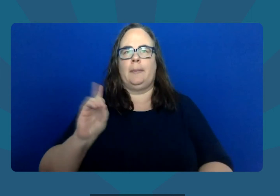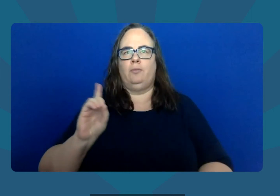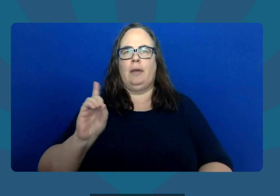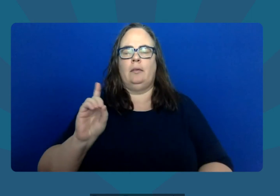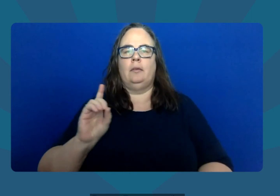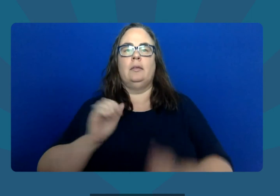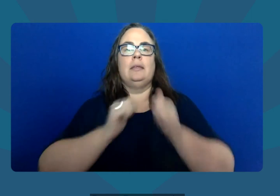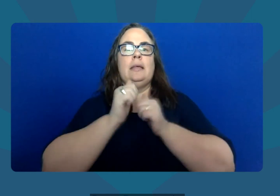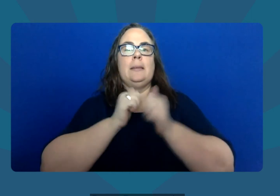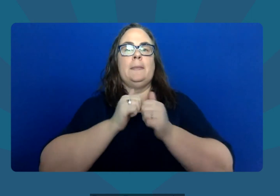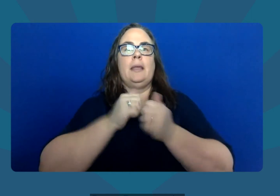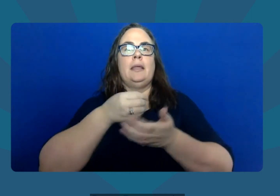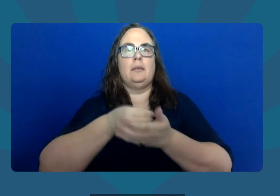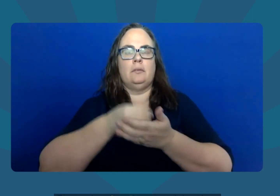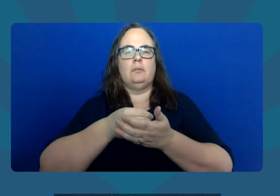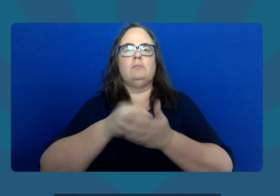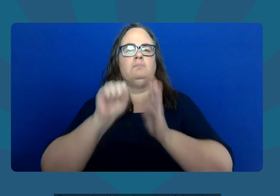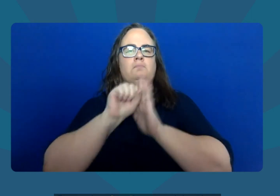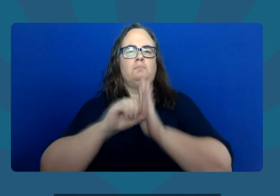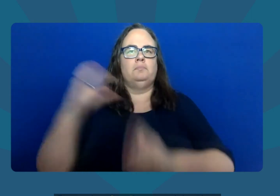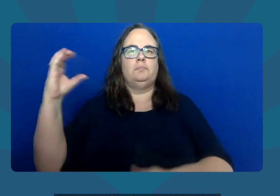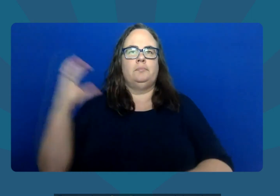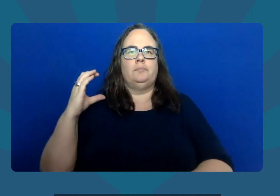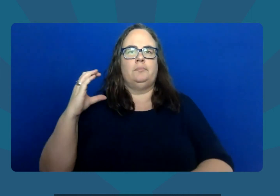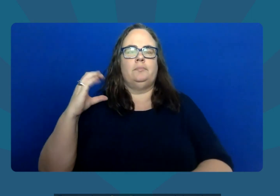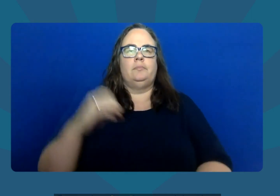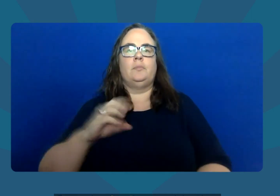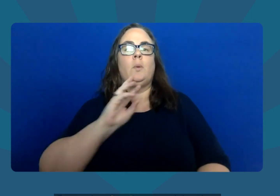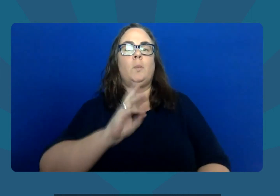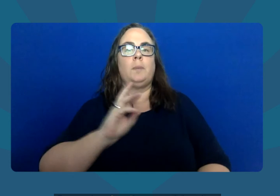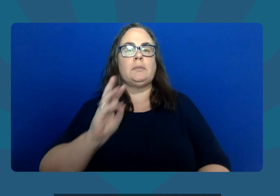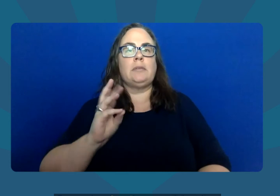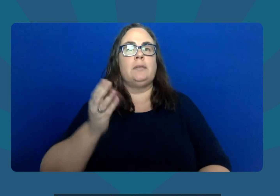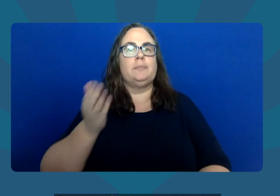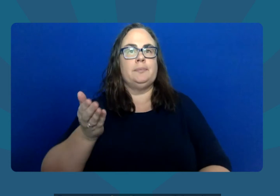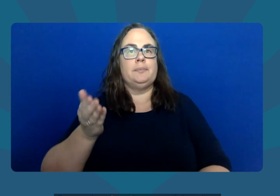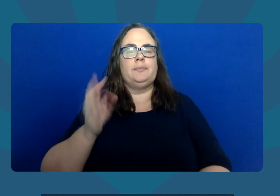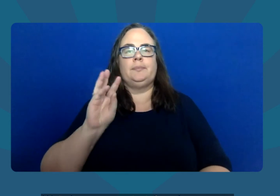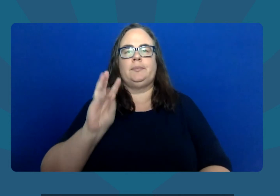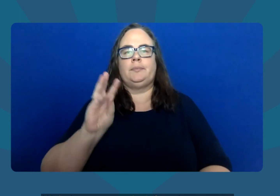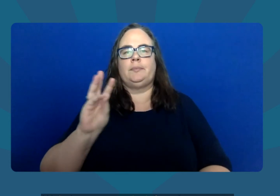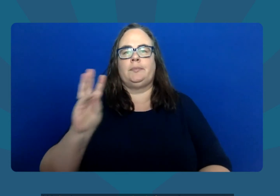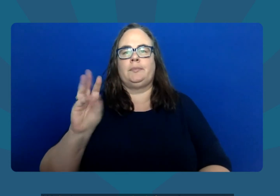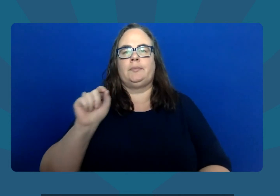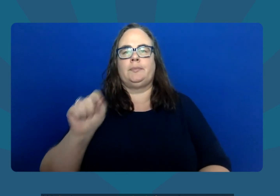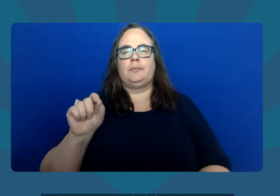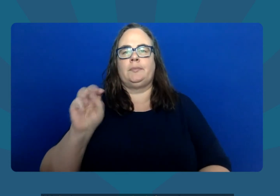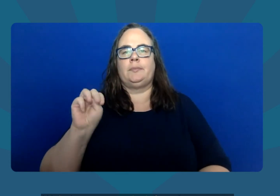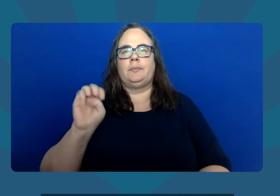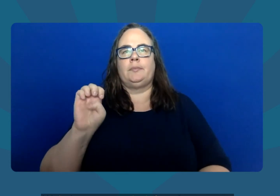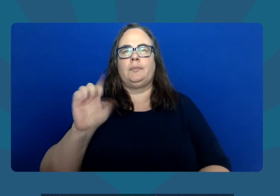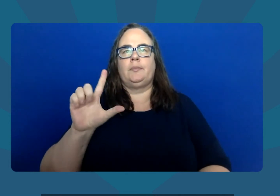Party, Democratic. Campaign funding, participating. Website,